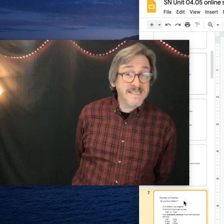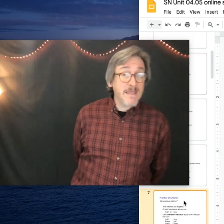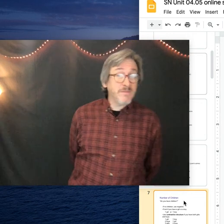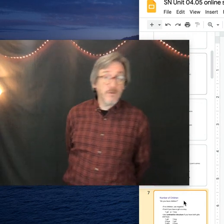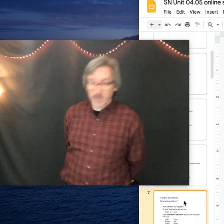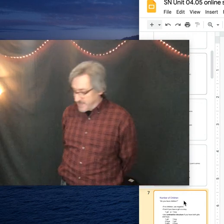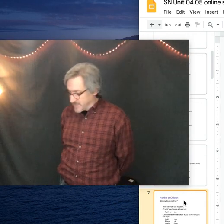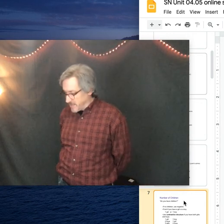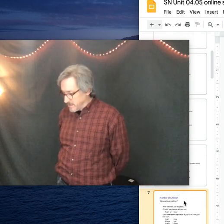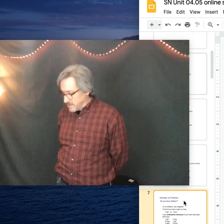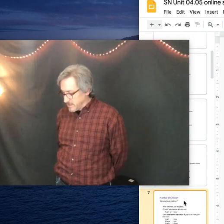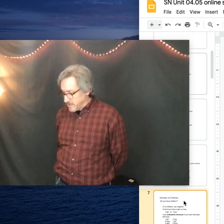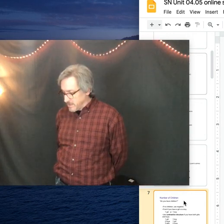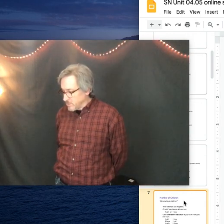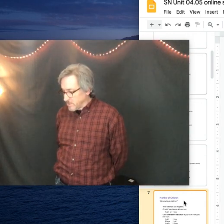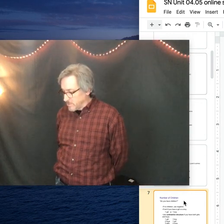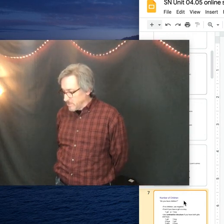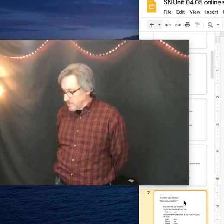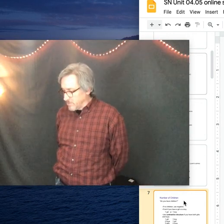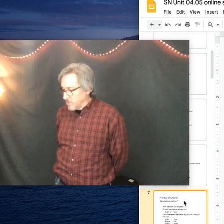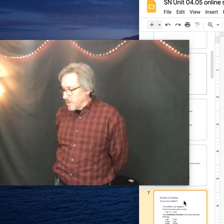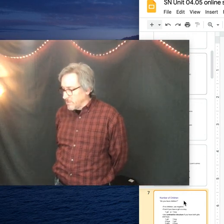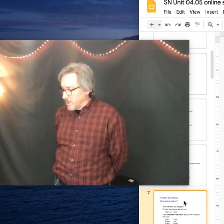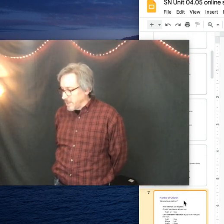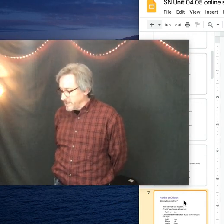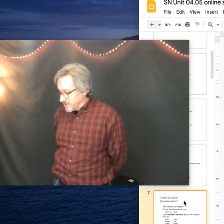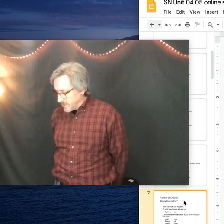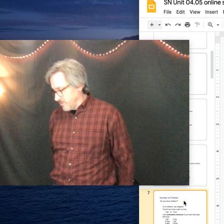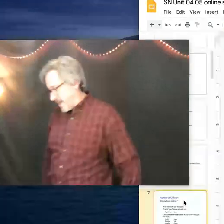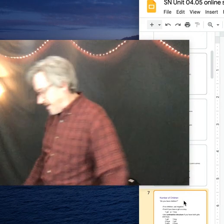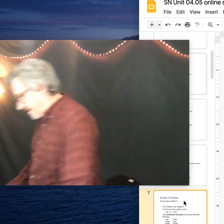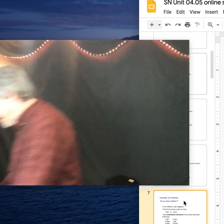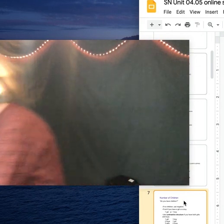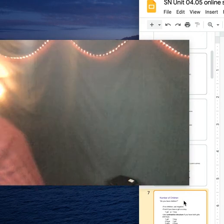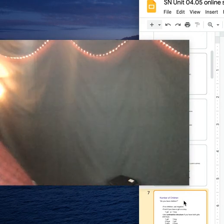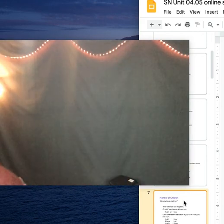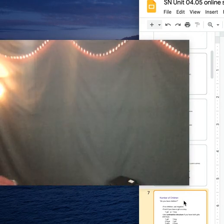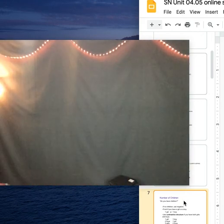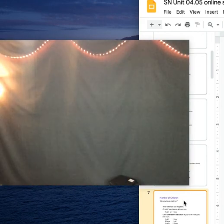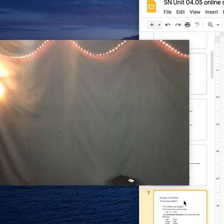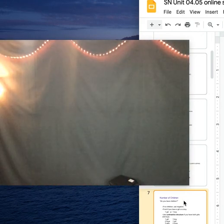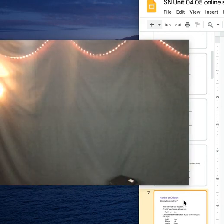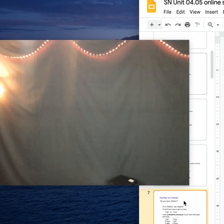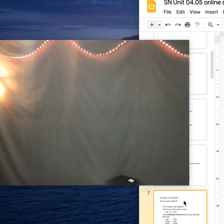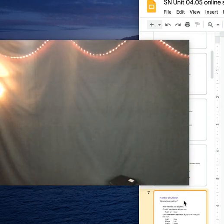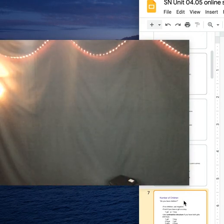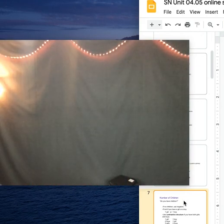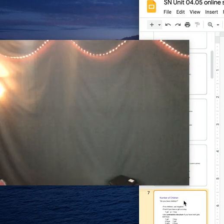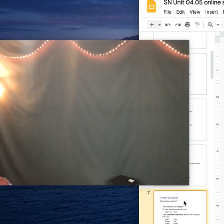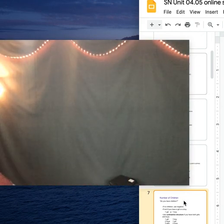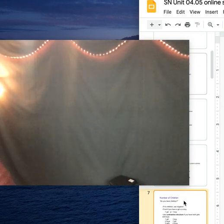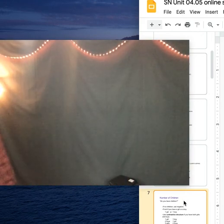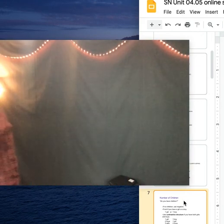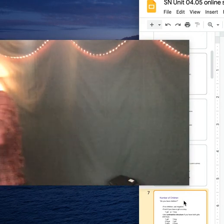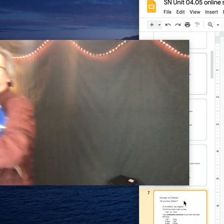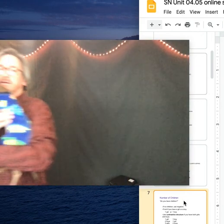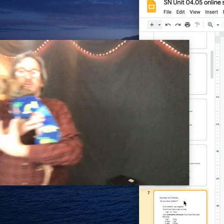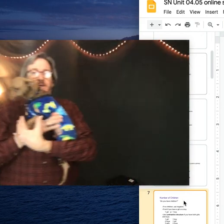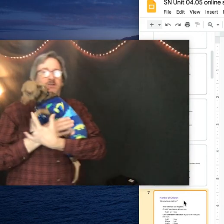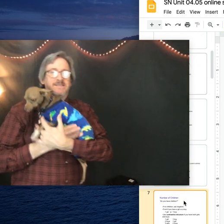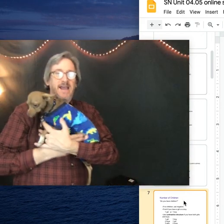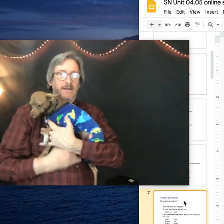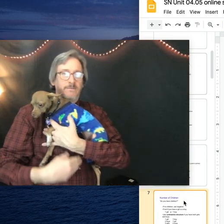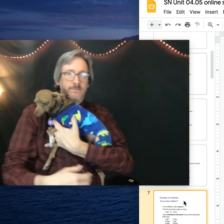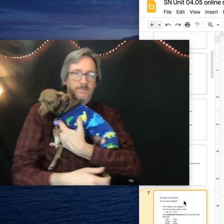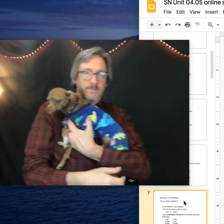So the same thing can be done. Whoa, what? Okay, I'll come back and hold you. Okay. It's